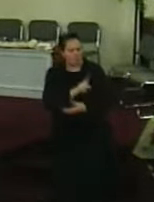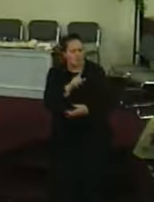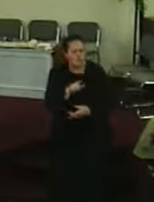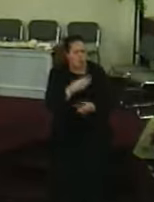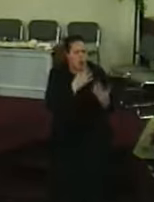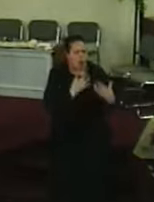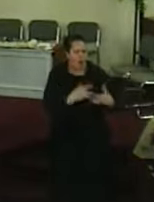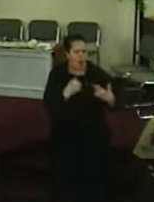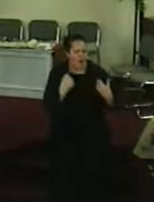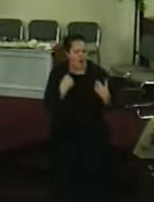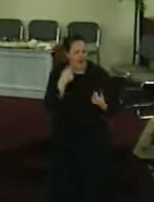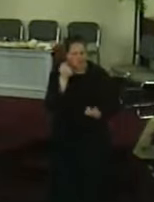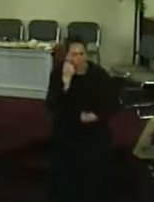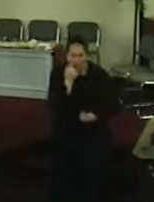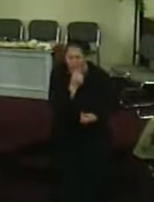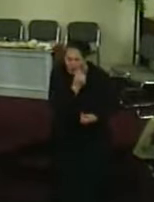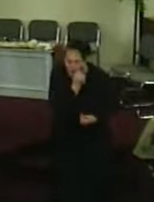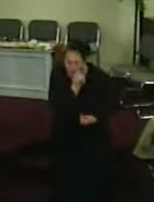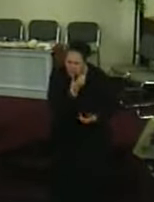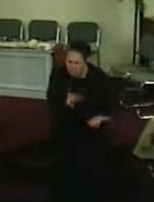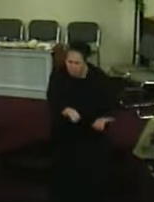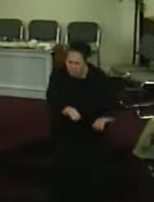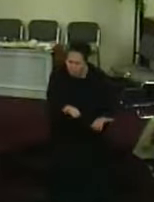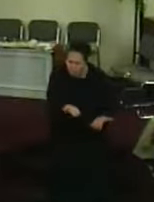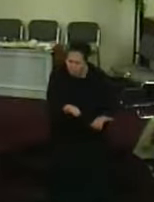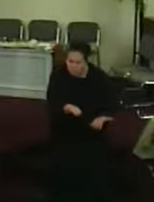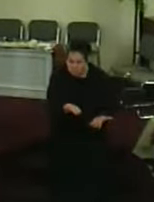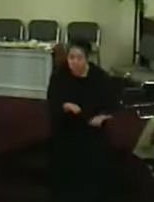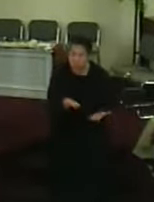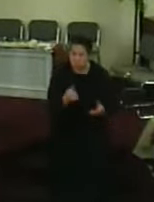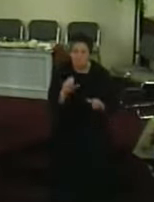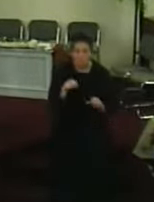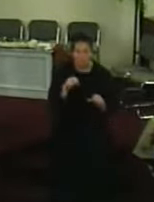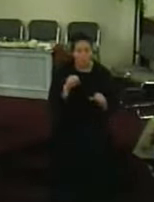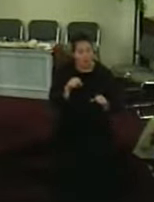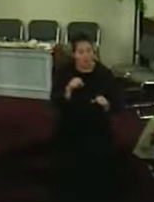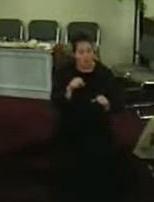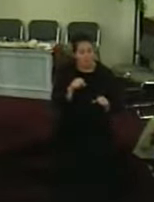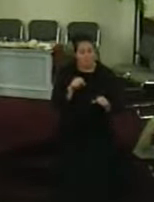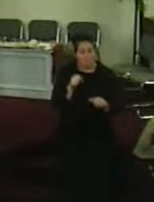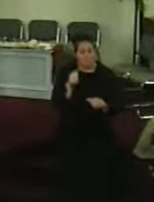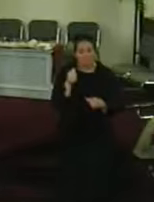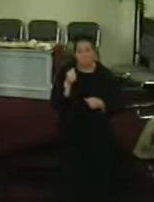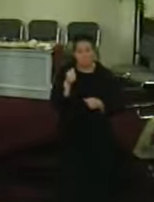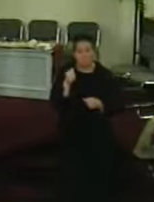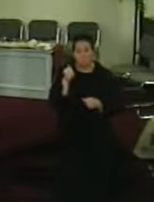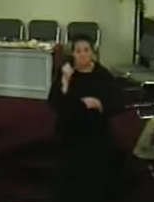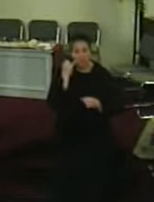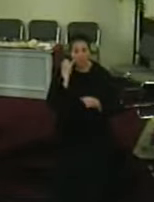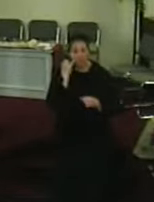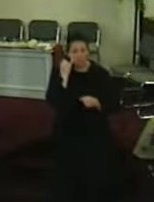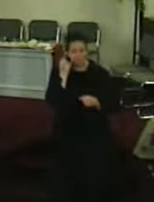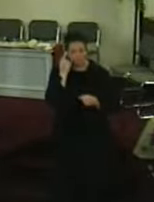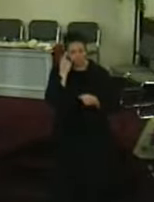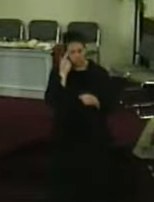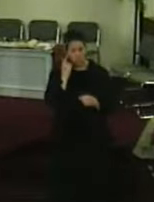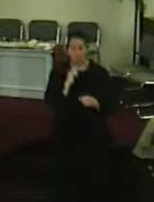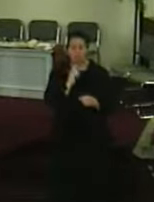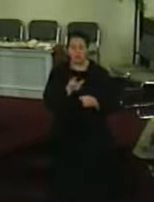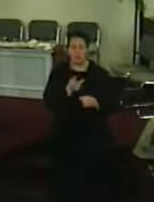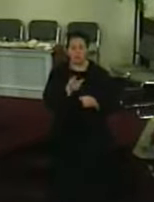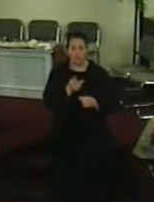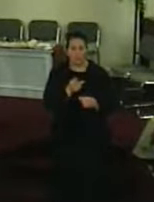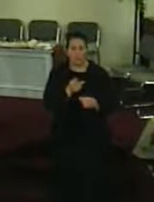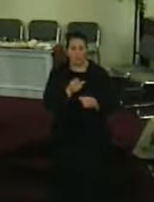say, but I guess it does. Amen. There's a spiritual vision that we have to